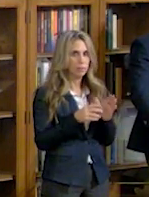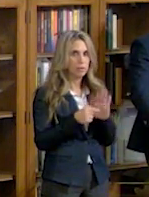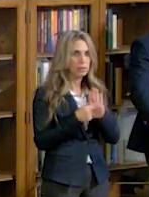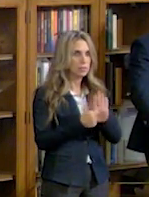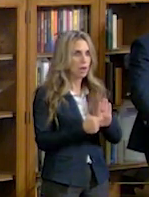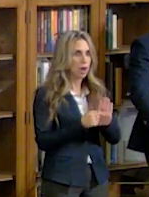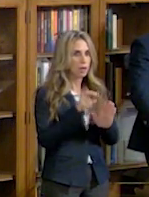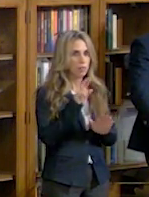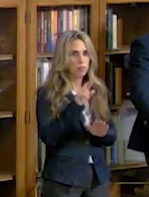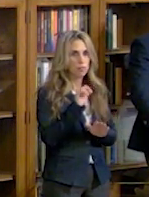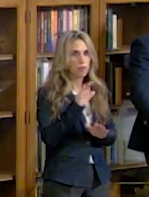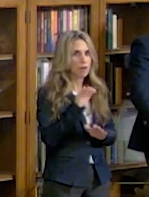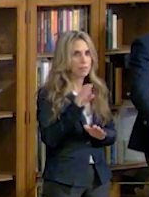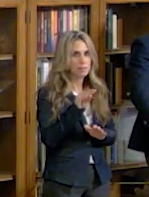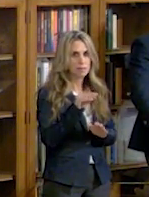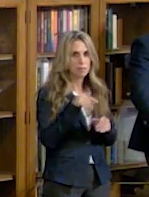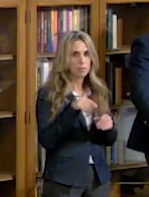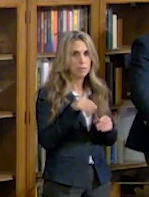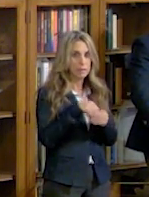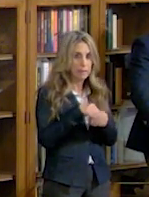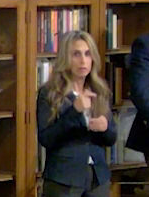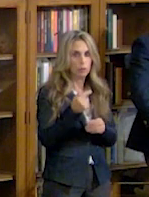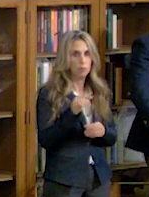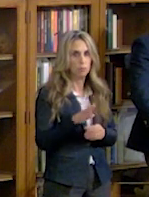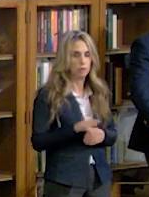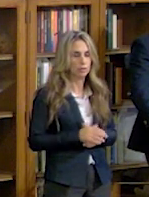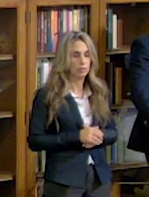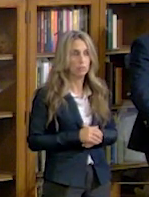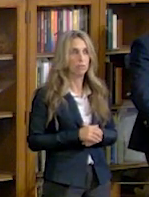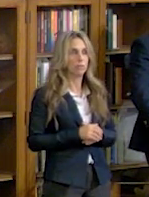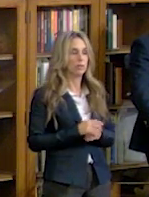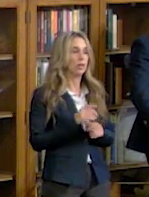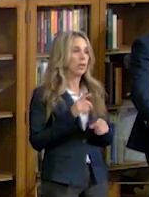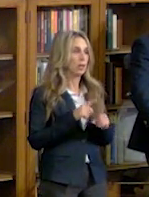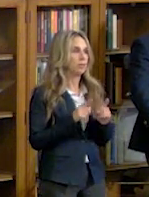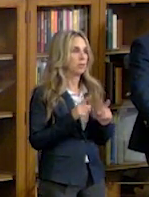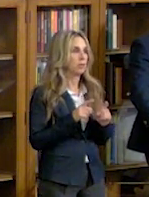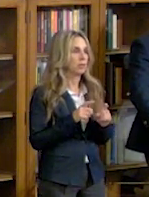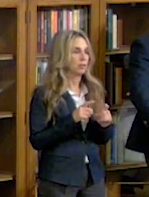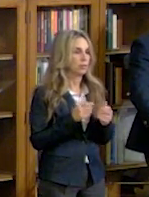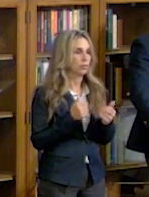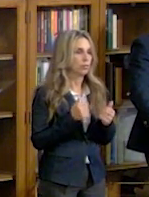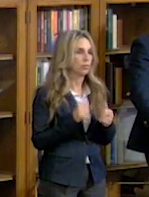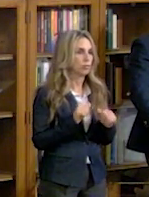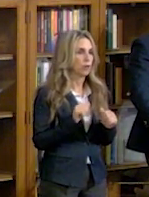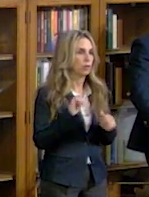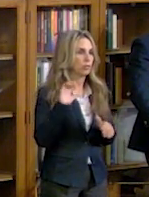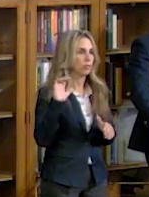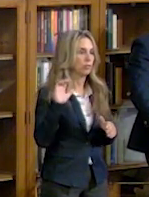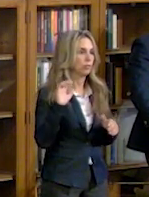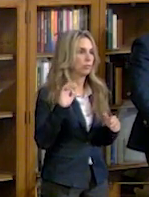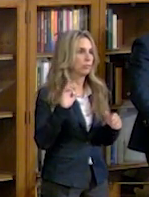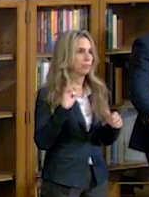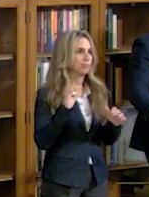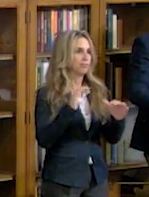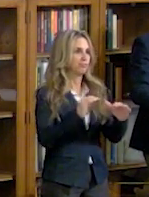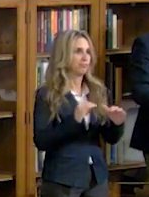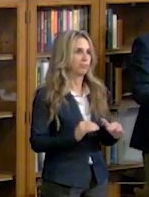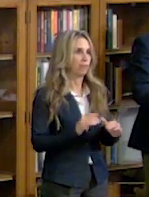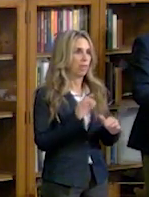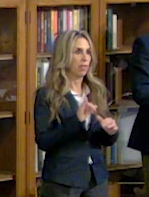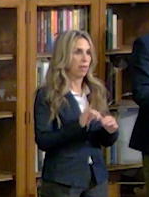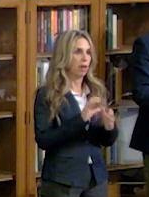in Britain indeed as a result of the movements to decolonize University curriculum these students have